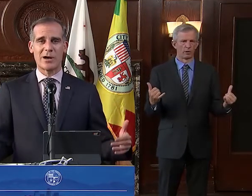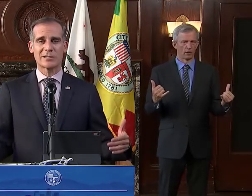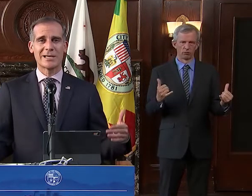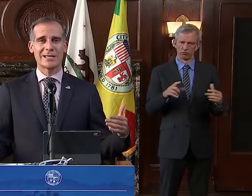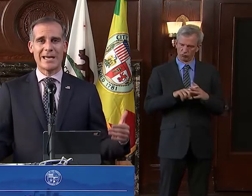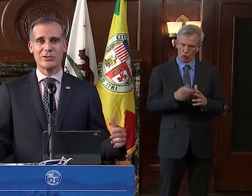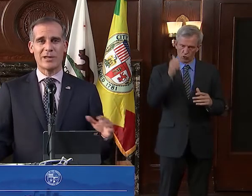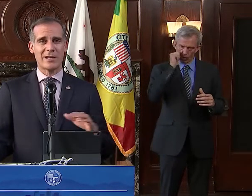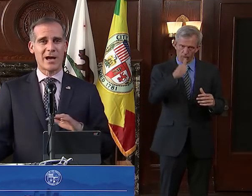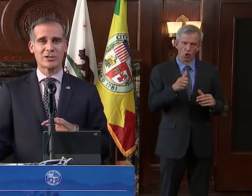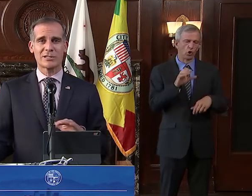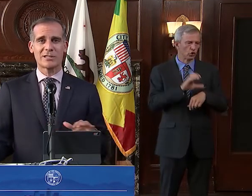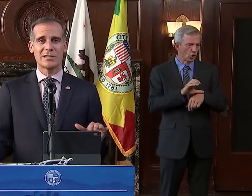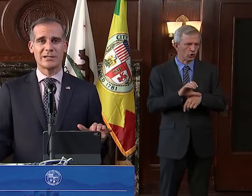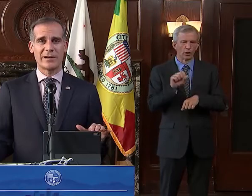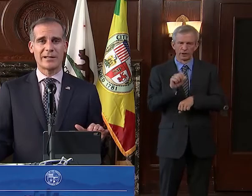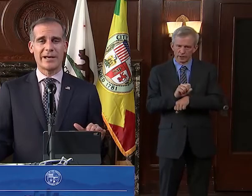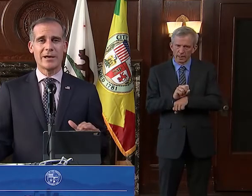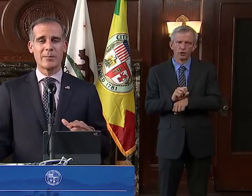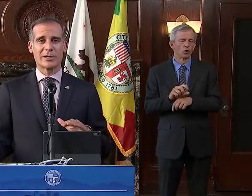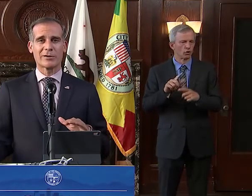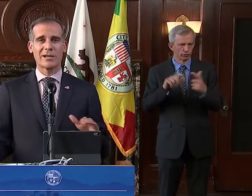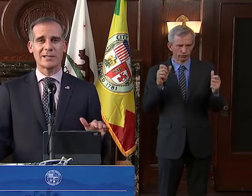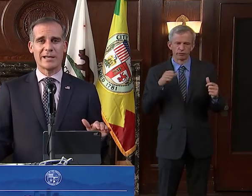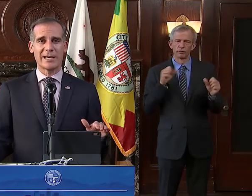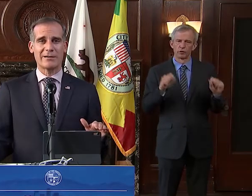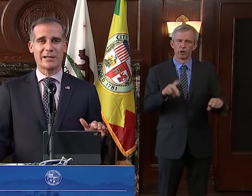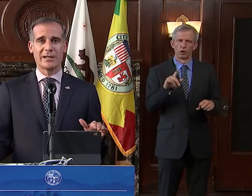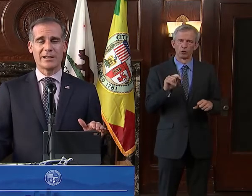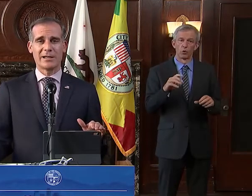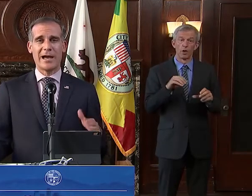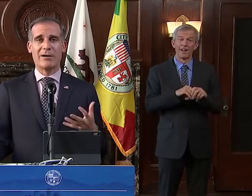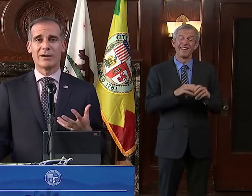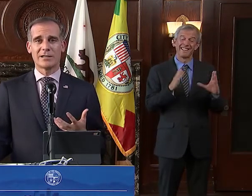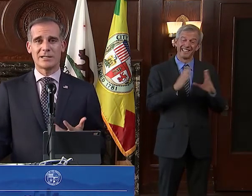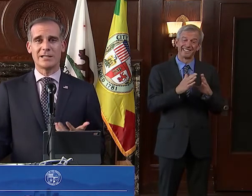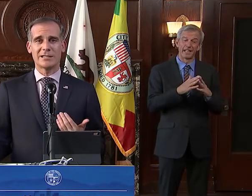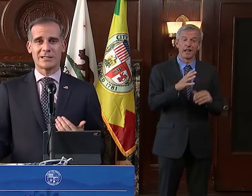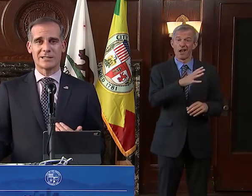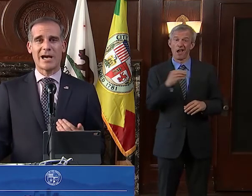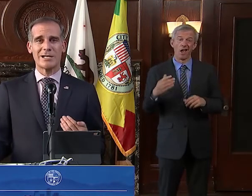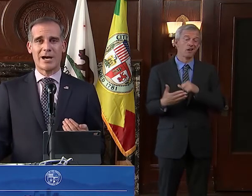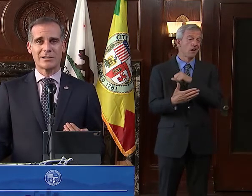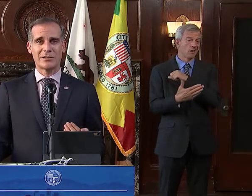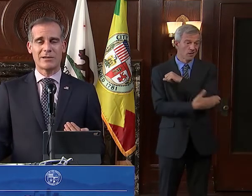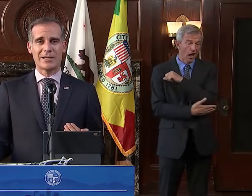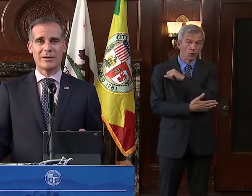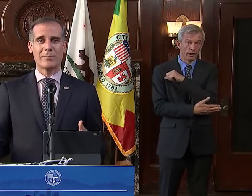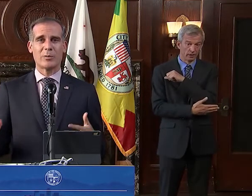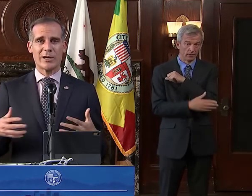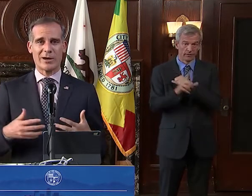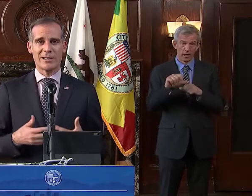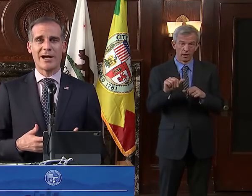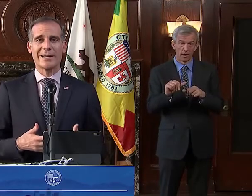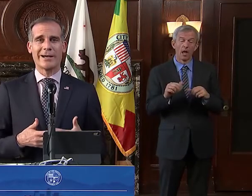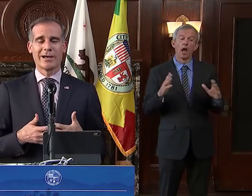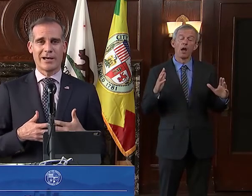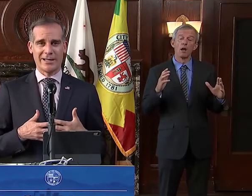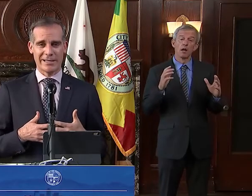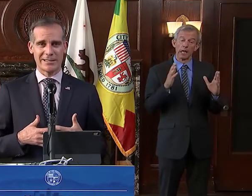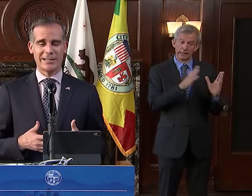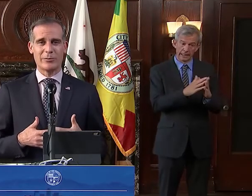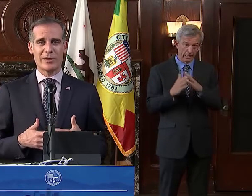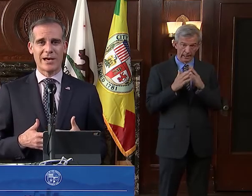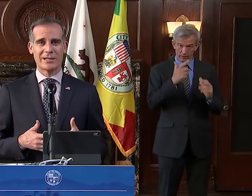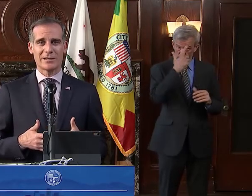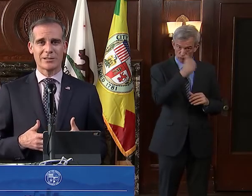synagogues, mosques can do that, not just in the city of LA, but across LA County. Now, cities can decide not to do that, but we are aligning